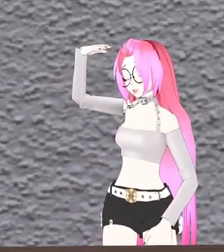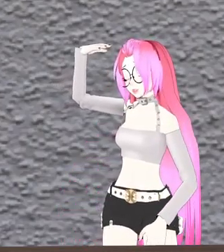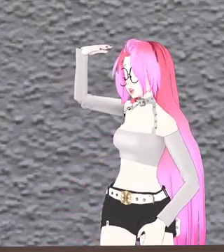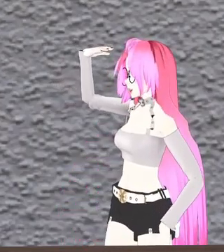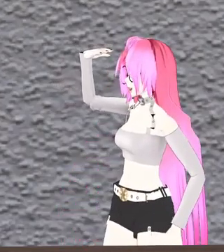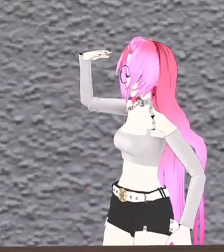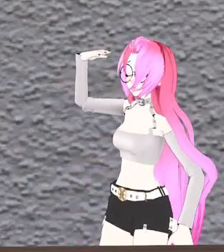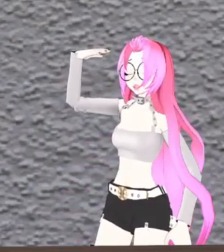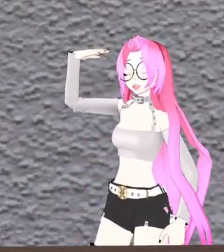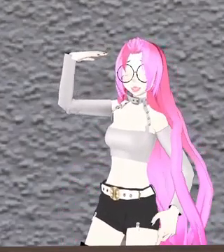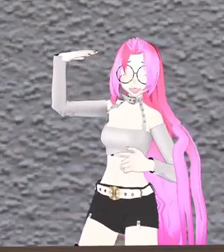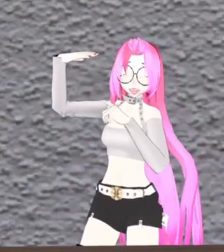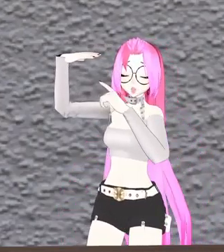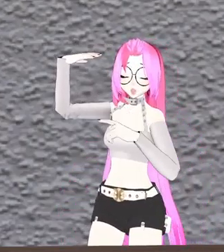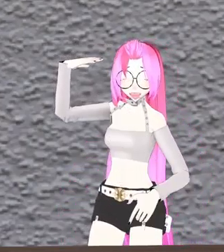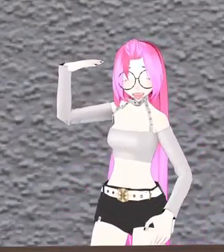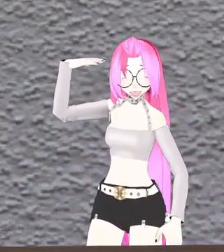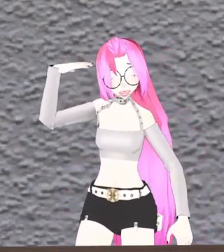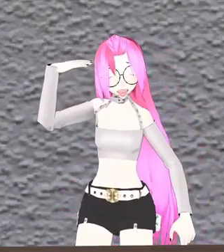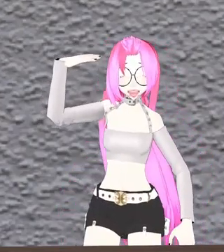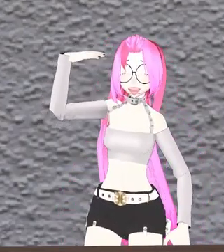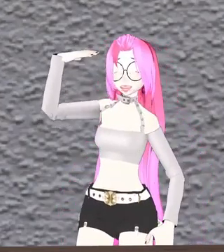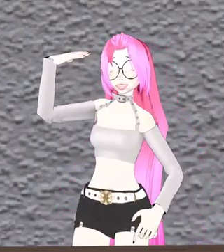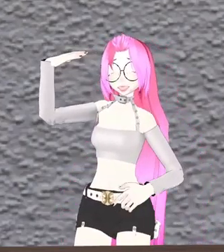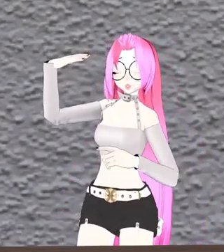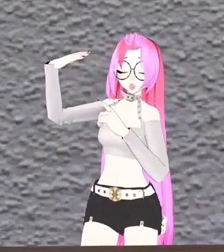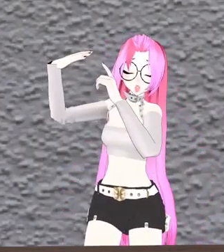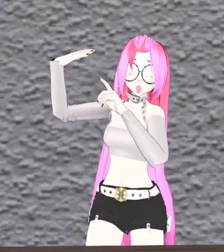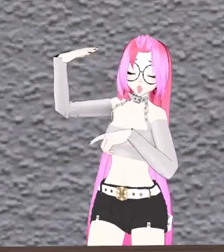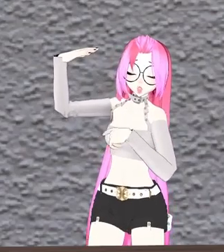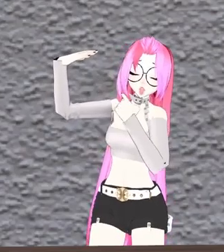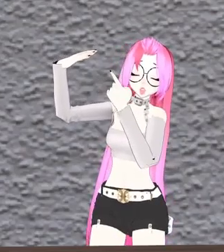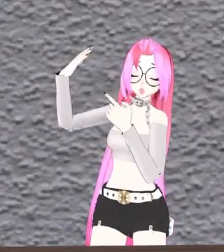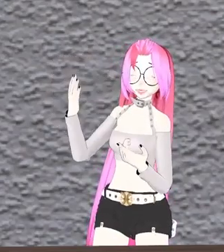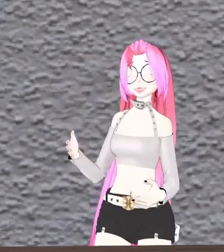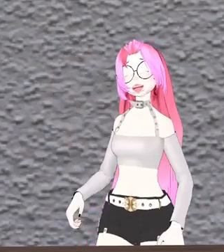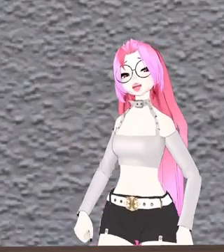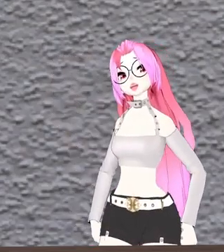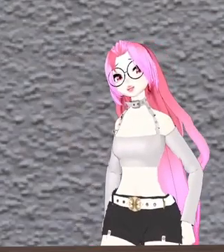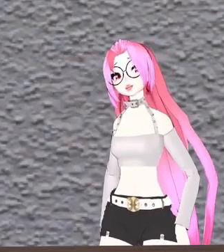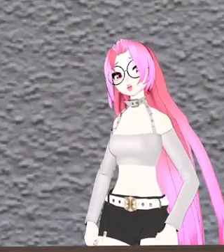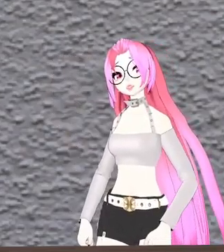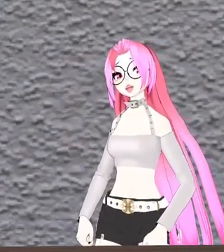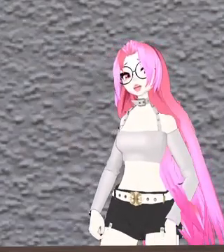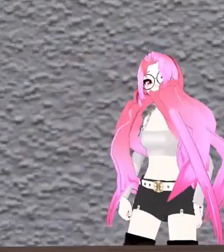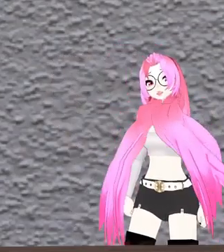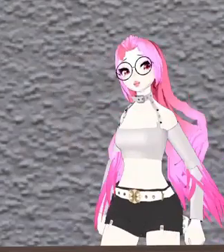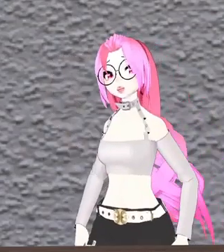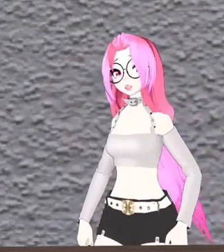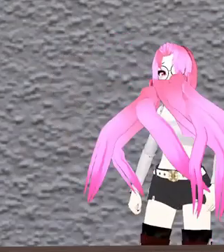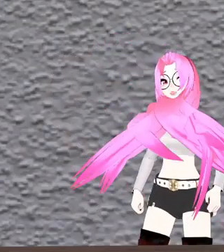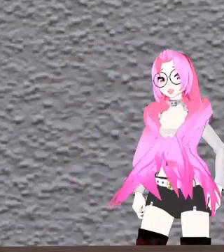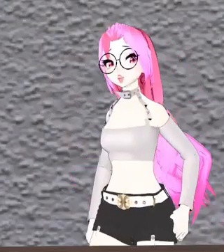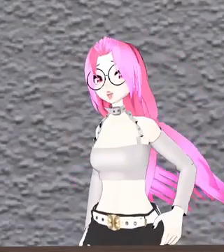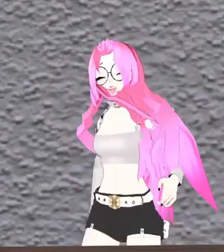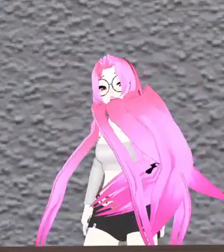was that, 80s, 70s? People had boombox and they're like going like this. Imagine I have a boombox. Oh, I know you do, Sha, but you're weird, okay?